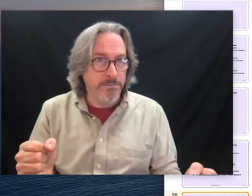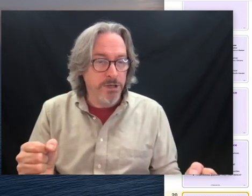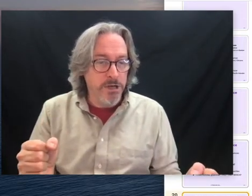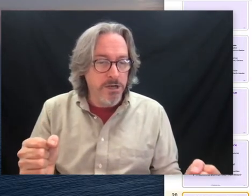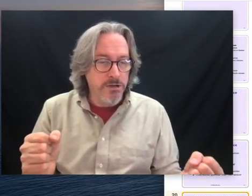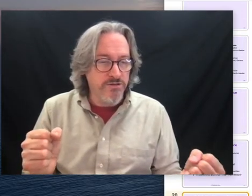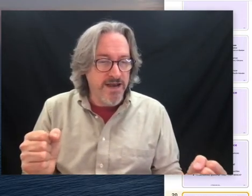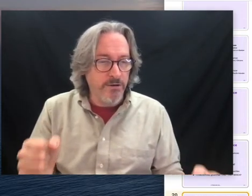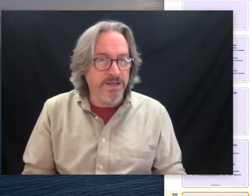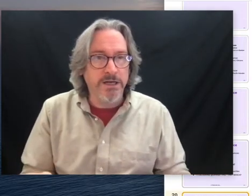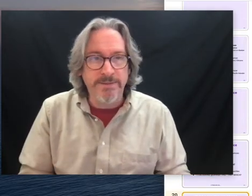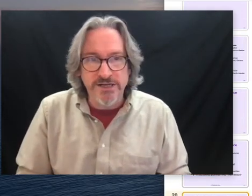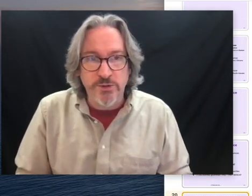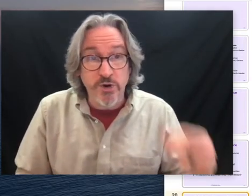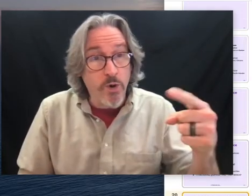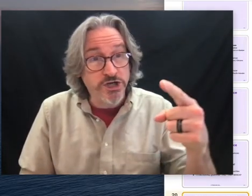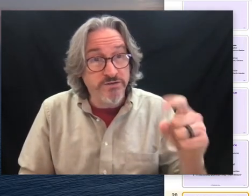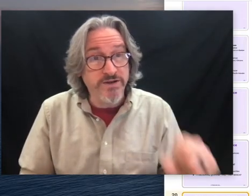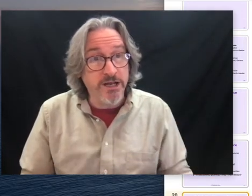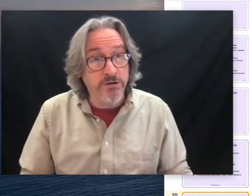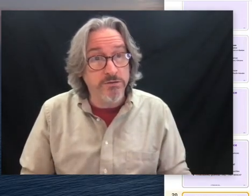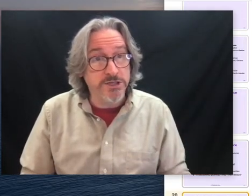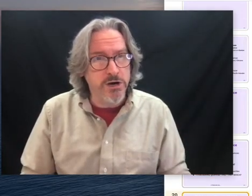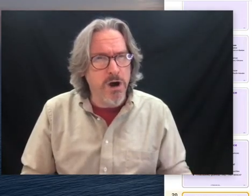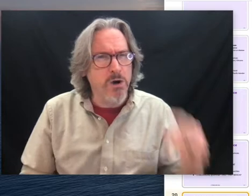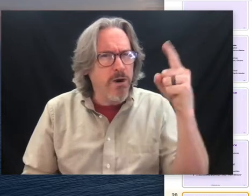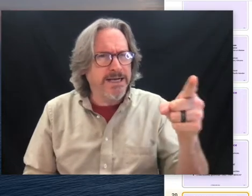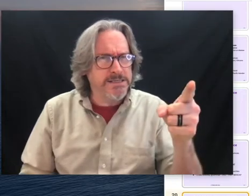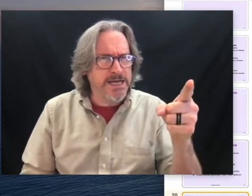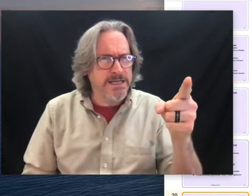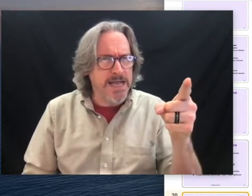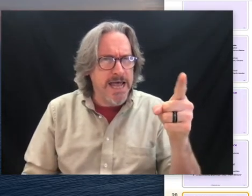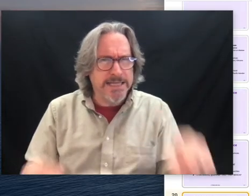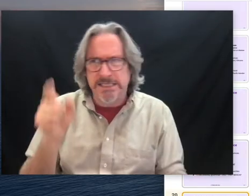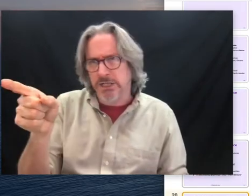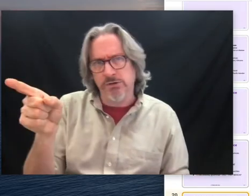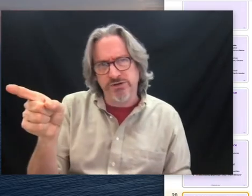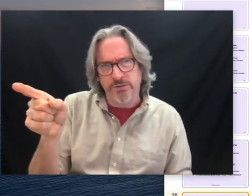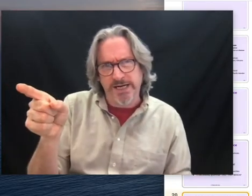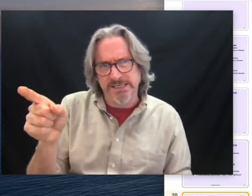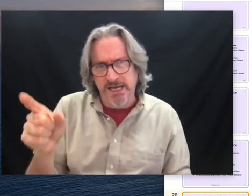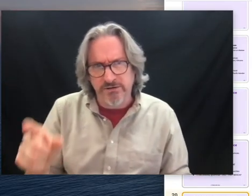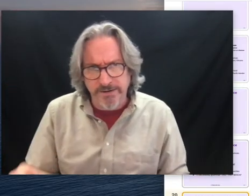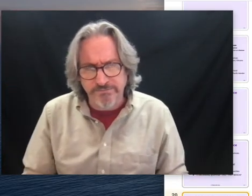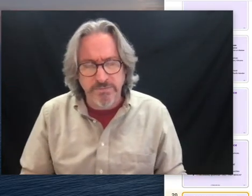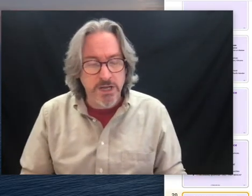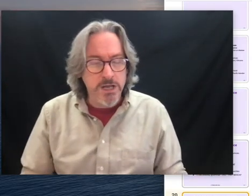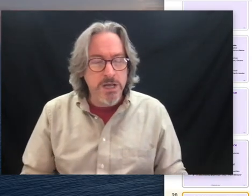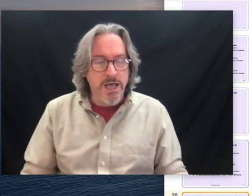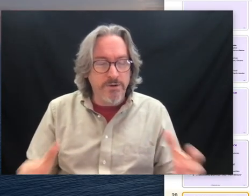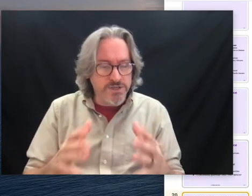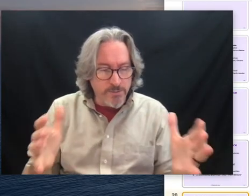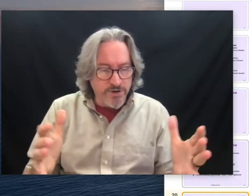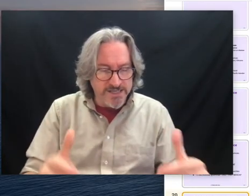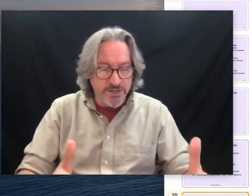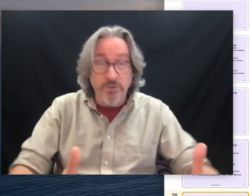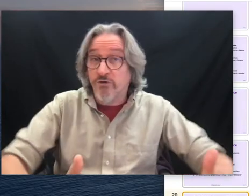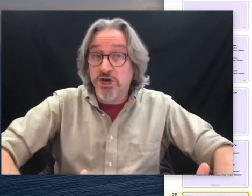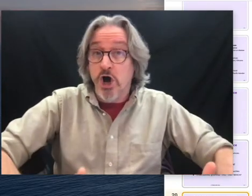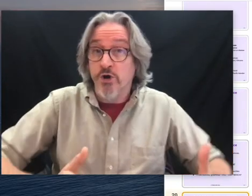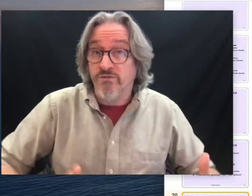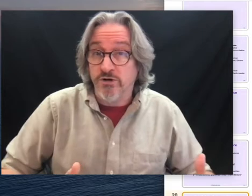them. Then it'll be a little bit easier when you watch the video to go, oh, I didn't sign that. That's closer to what I signed, right? And most of them are pretty